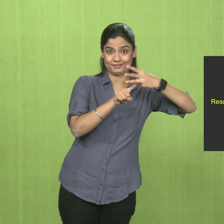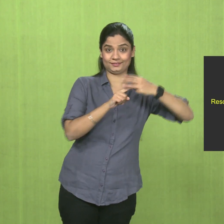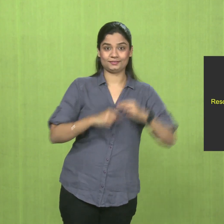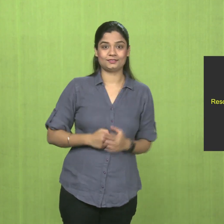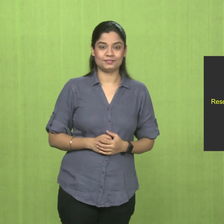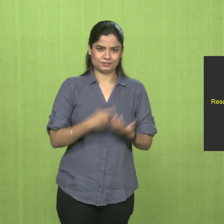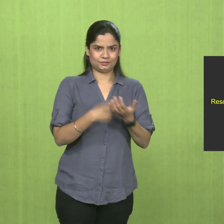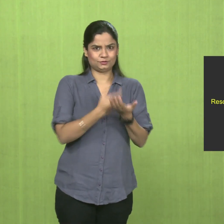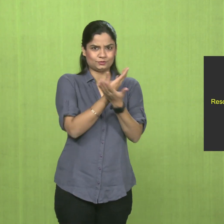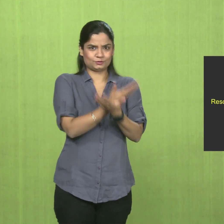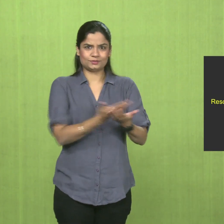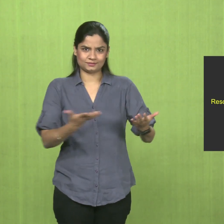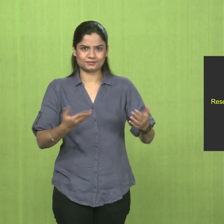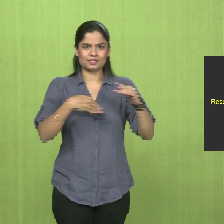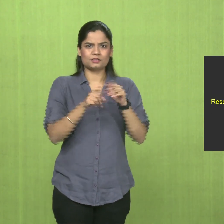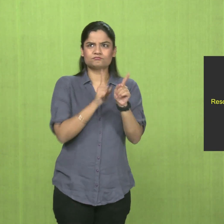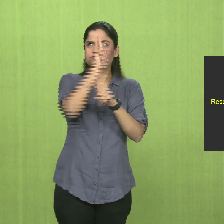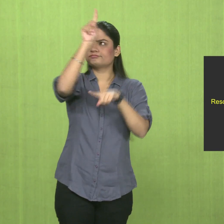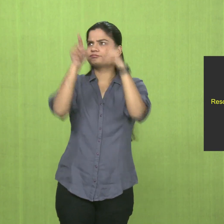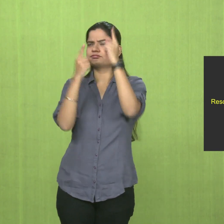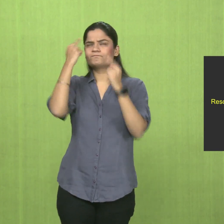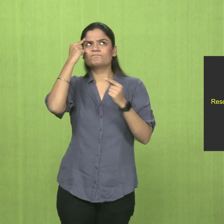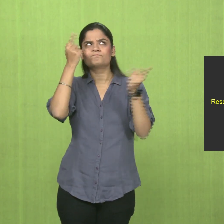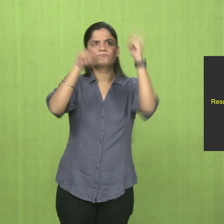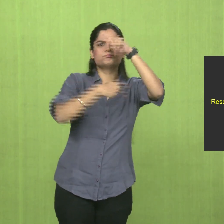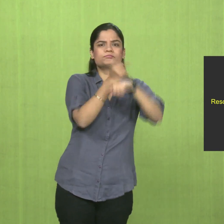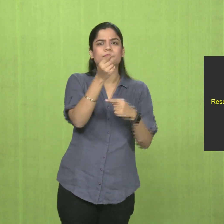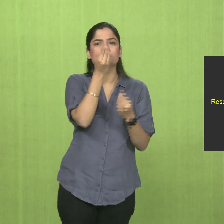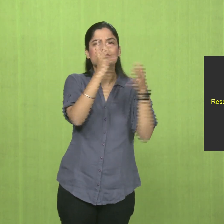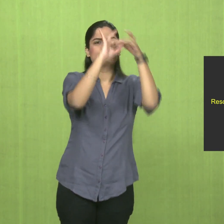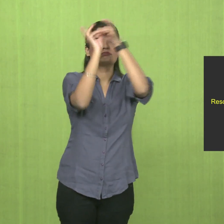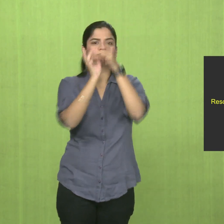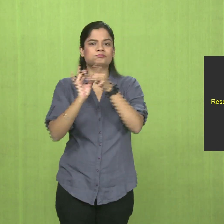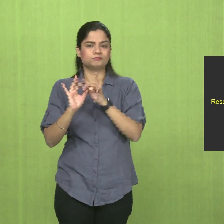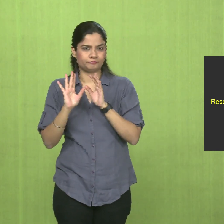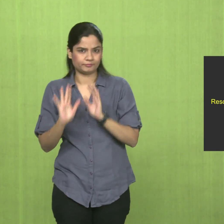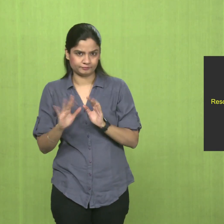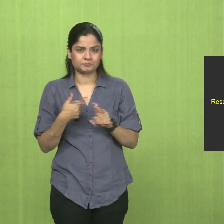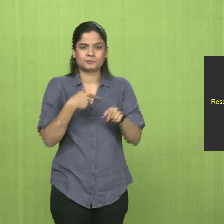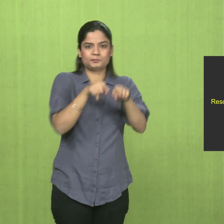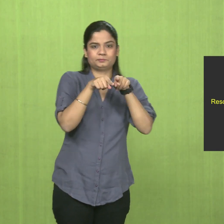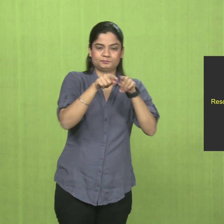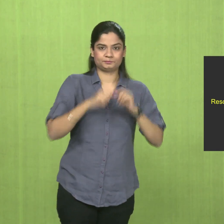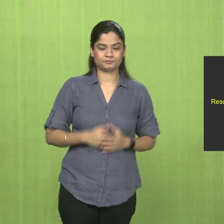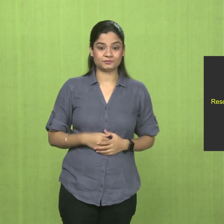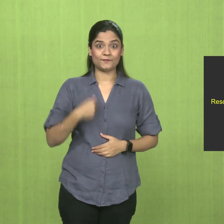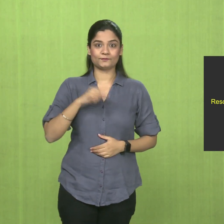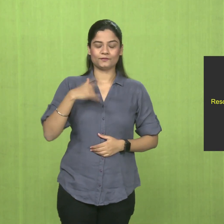Third, resources, they are interrelated. They are all interrelated. For